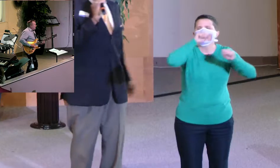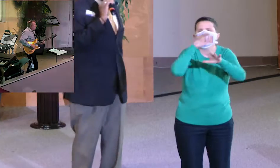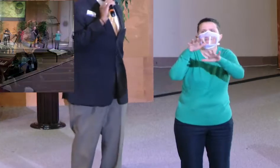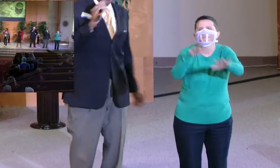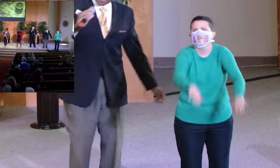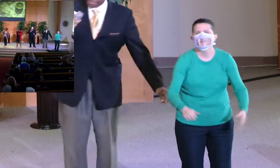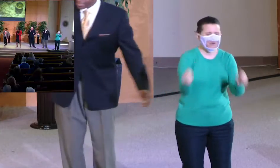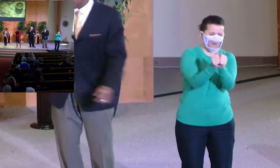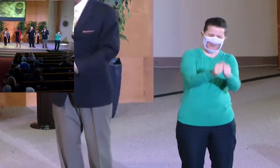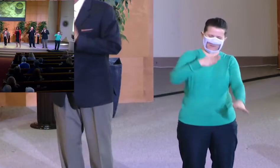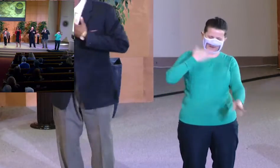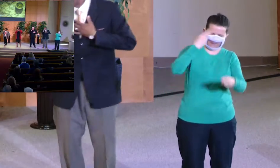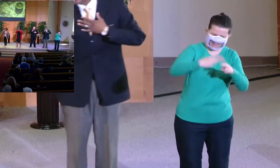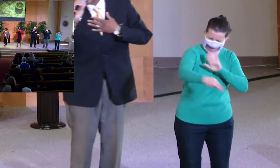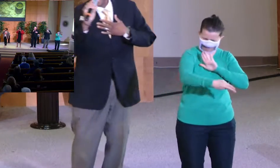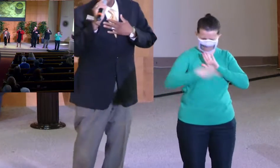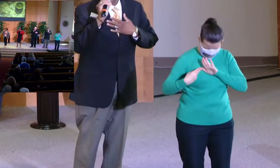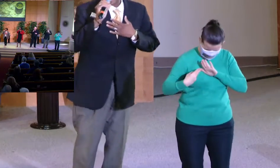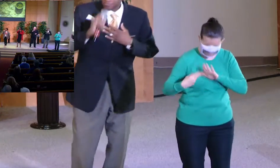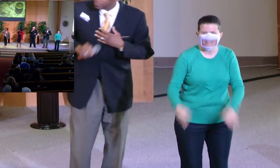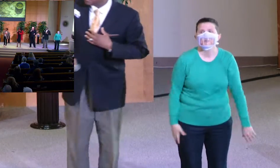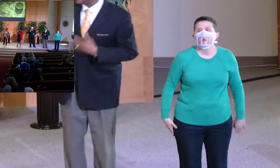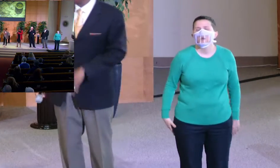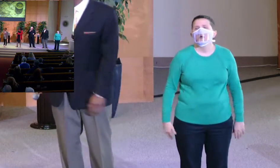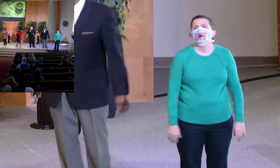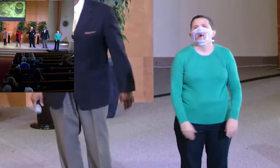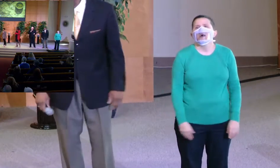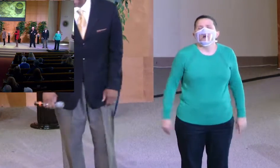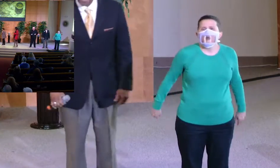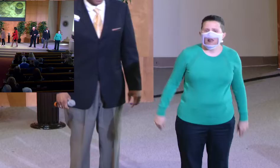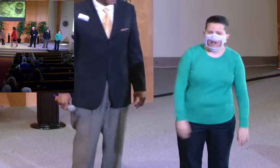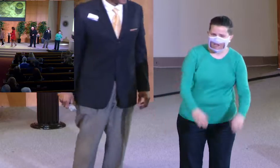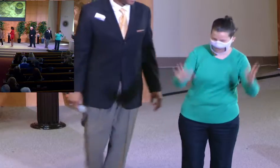got a blessing. With my name on it. With my name on it.